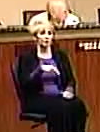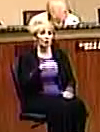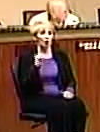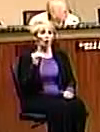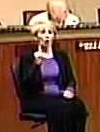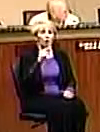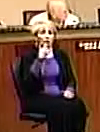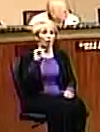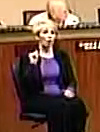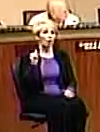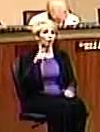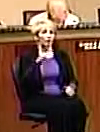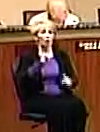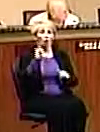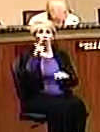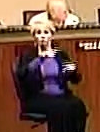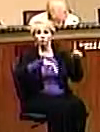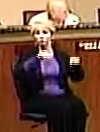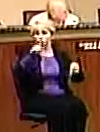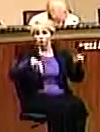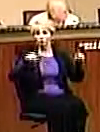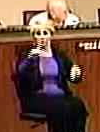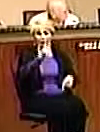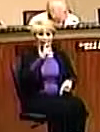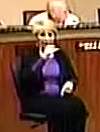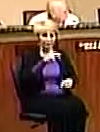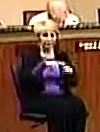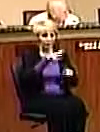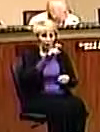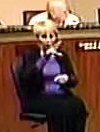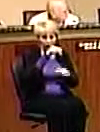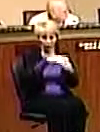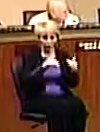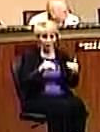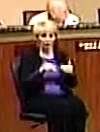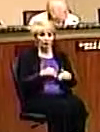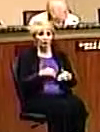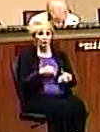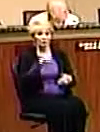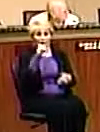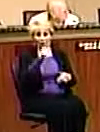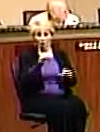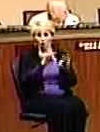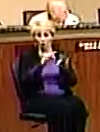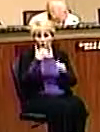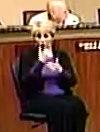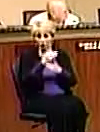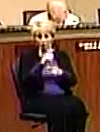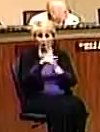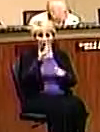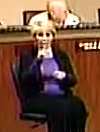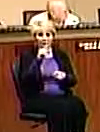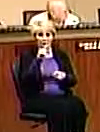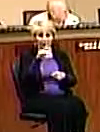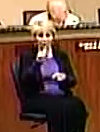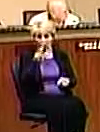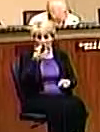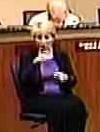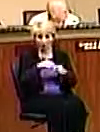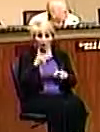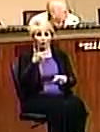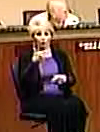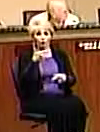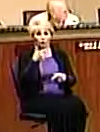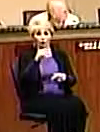They're all over the board, all over the board. Lexington, $230, if you're not credit worthy. Statesville, $300. Granite